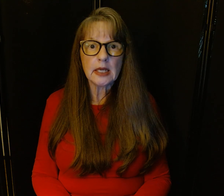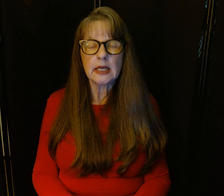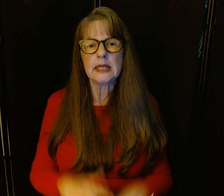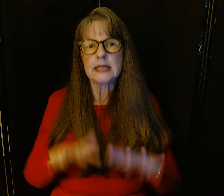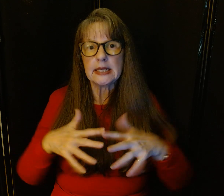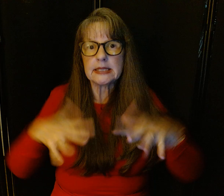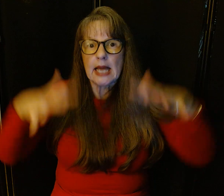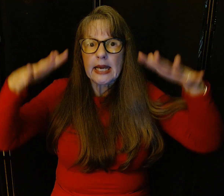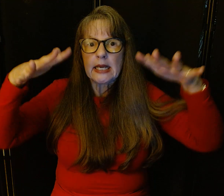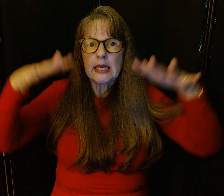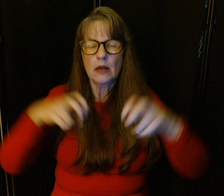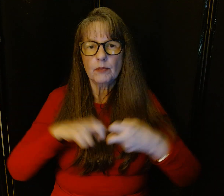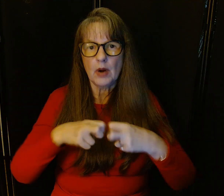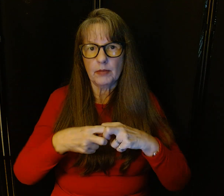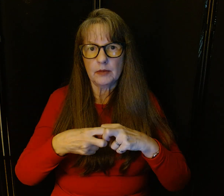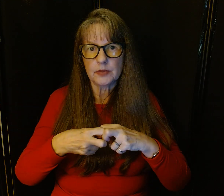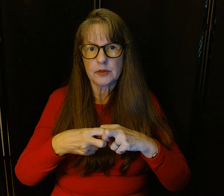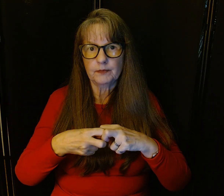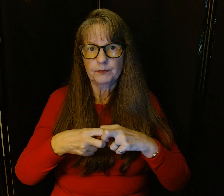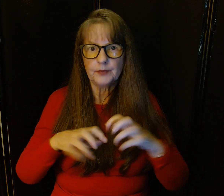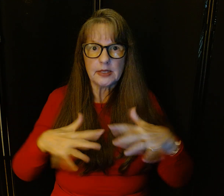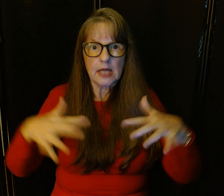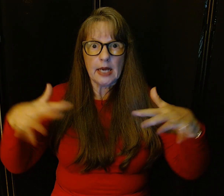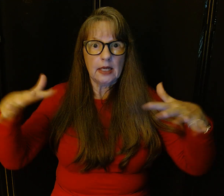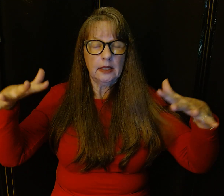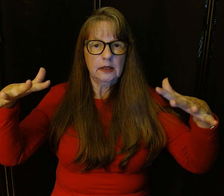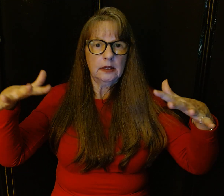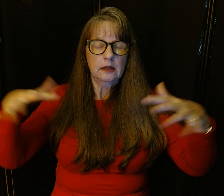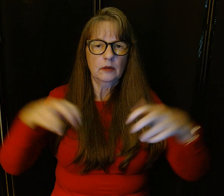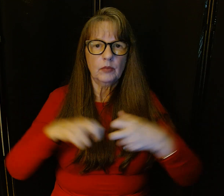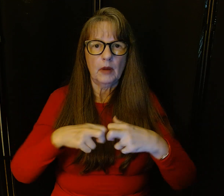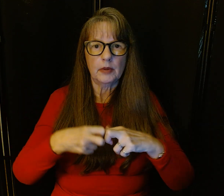it's anxiety problems. Anxiety problems.